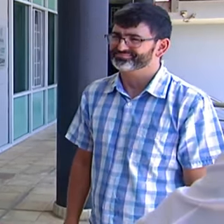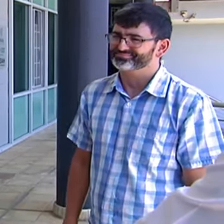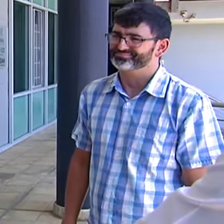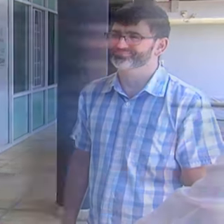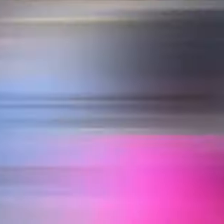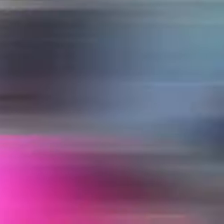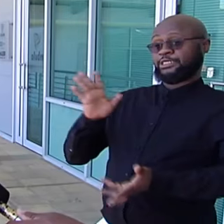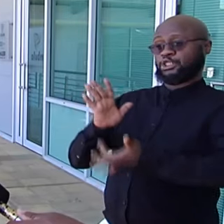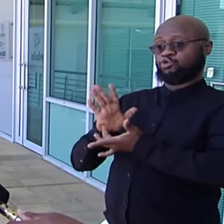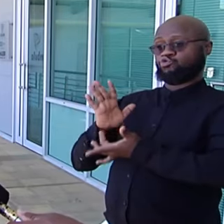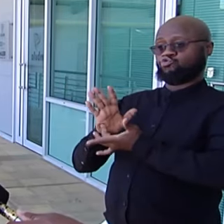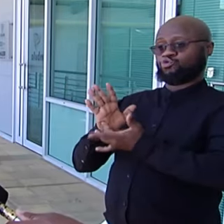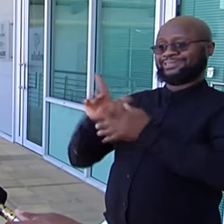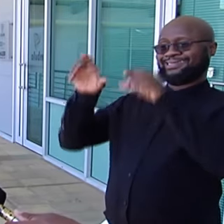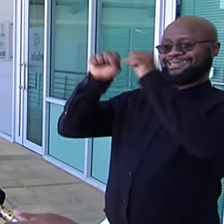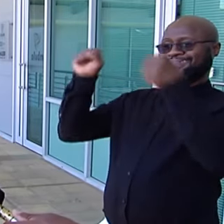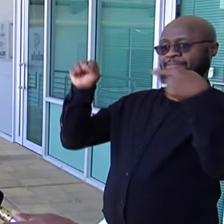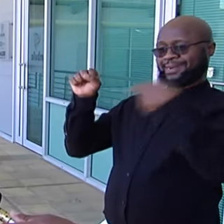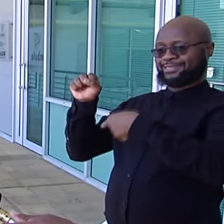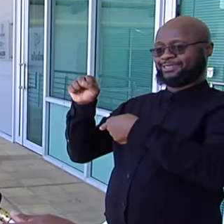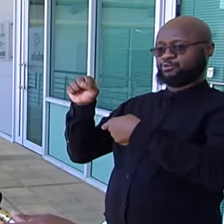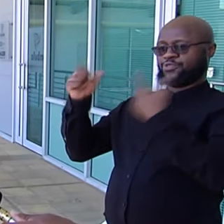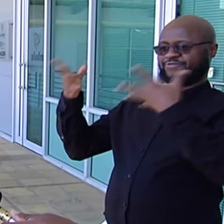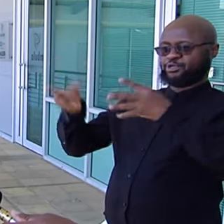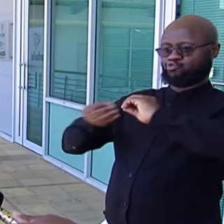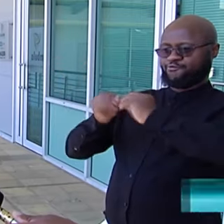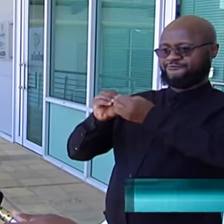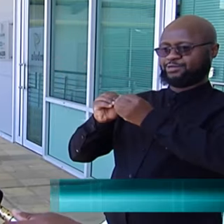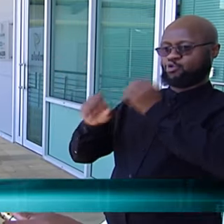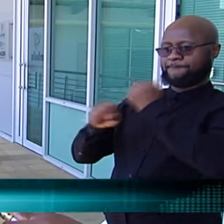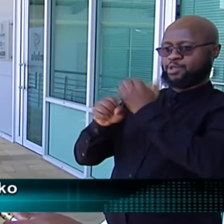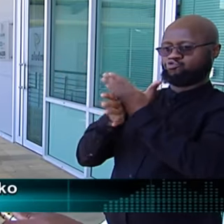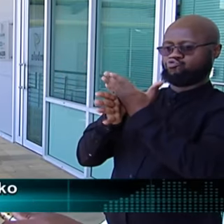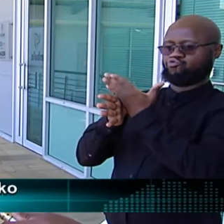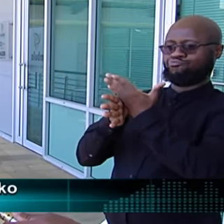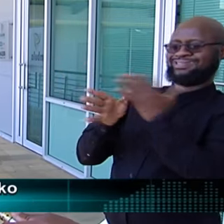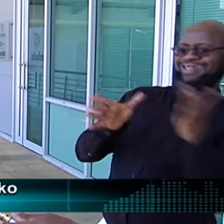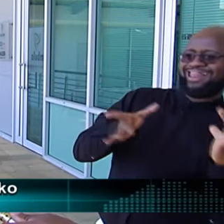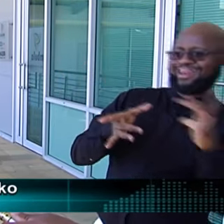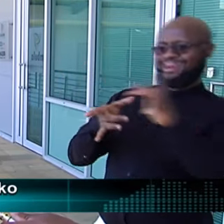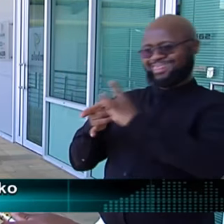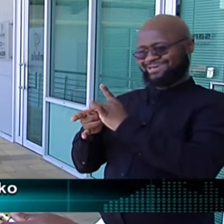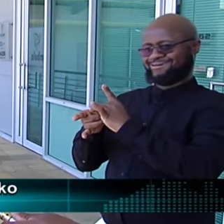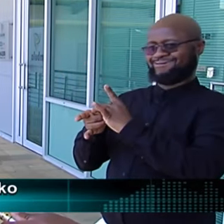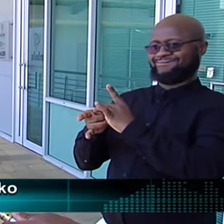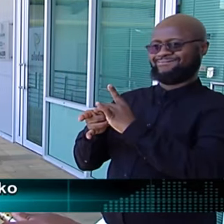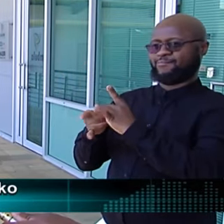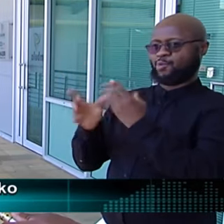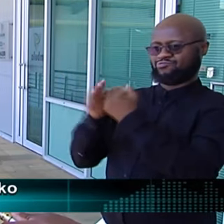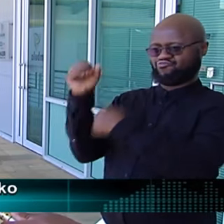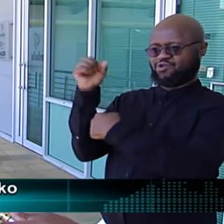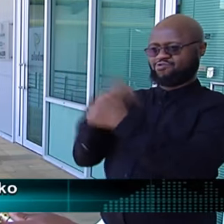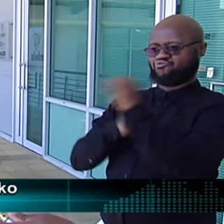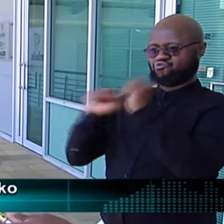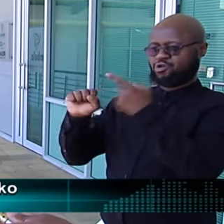technology. The technology and what's in the system and the software, because it